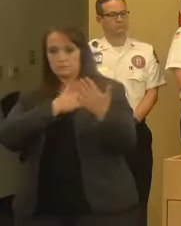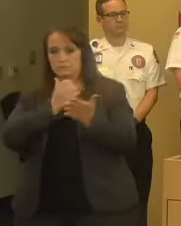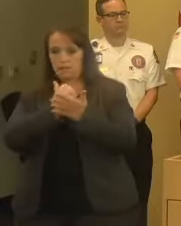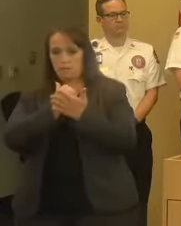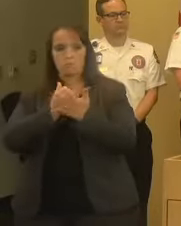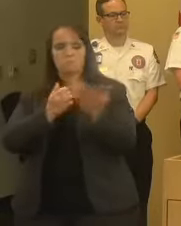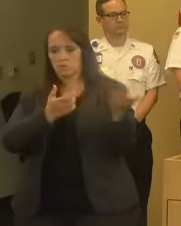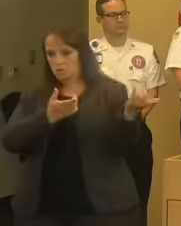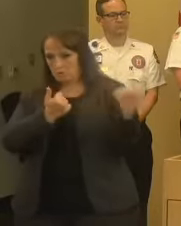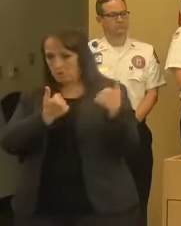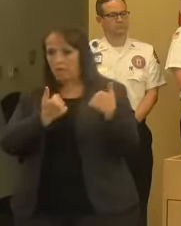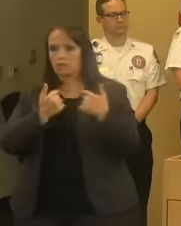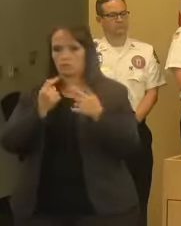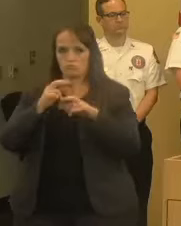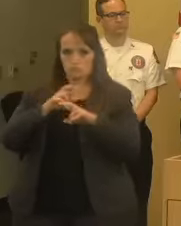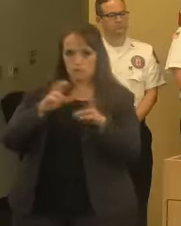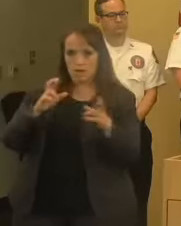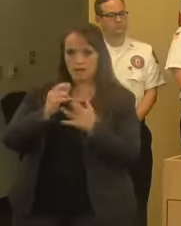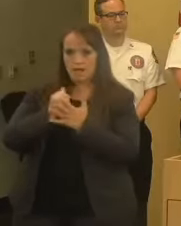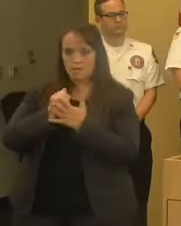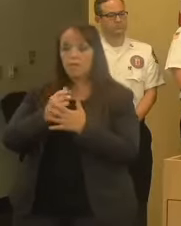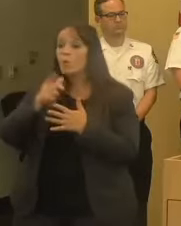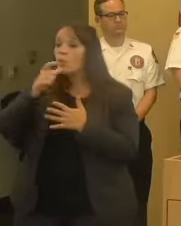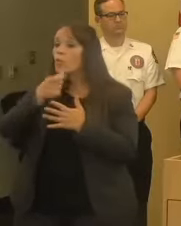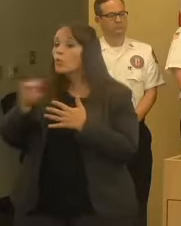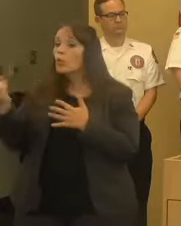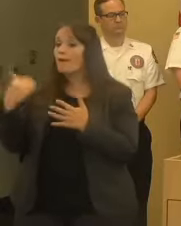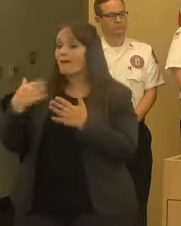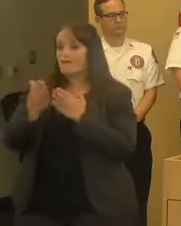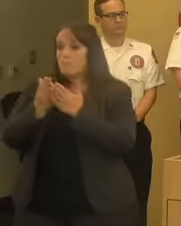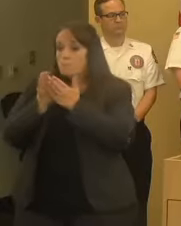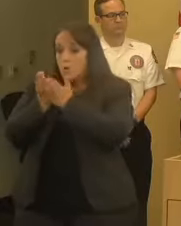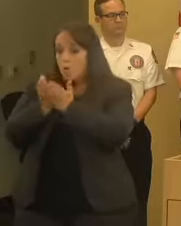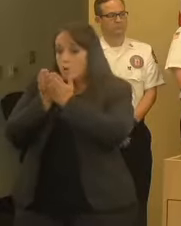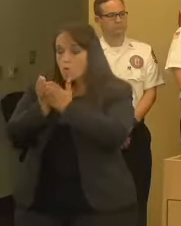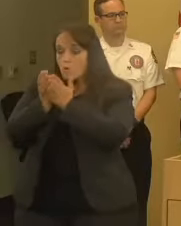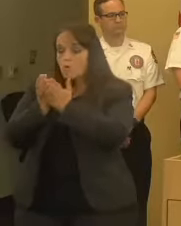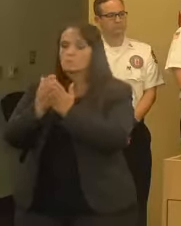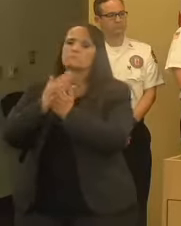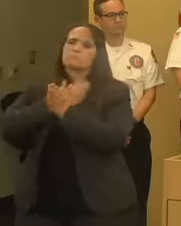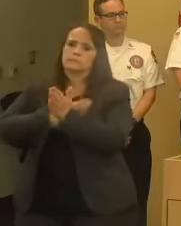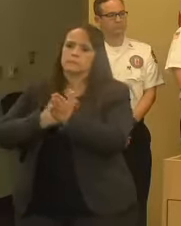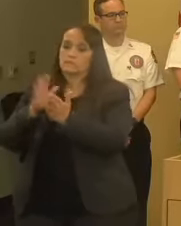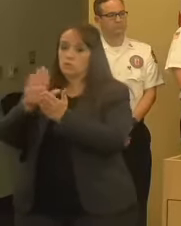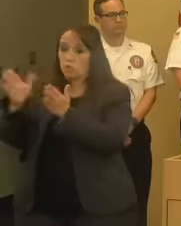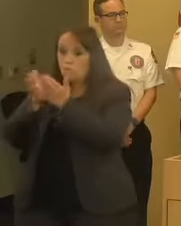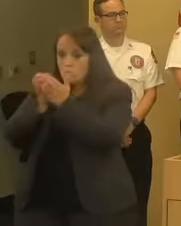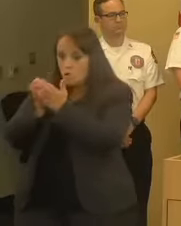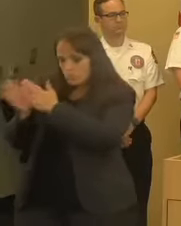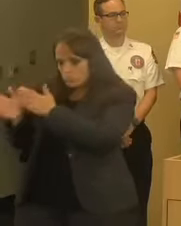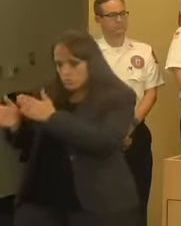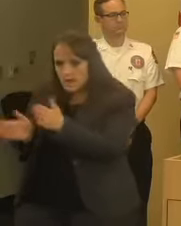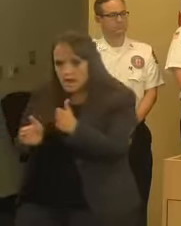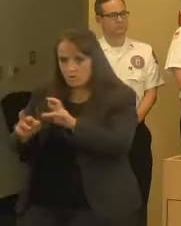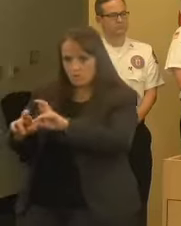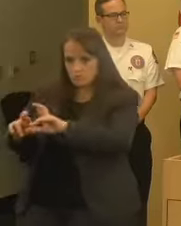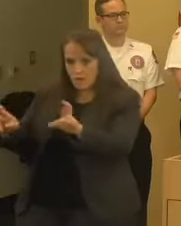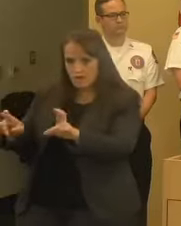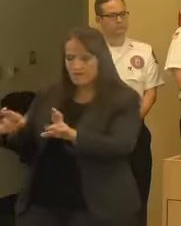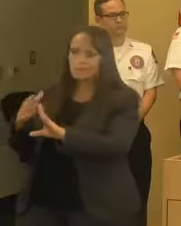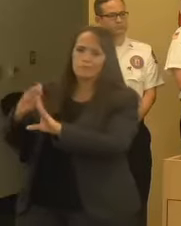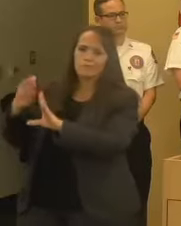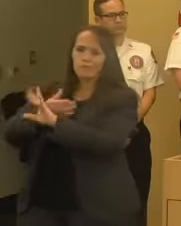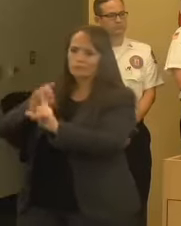prepared. For the boating public, I urge you to take time now to complete your preparations before the arrival